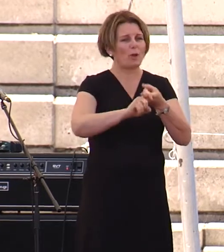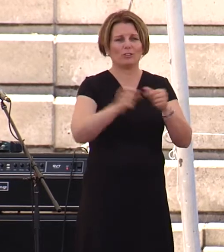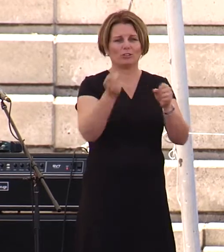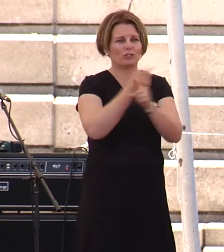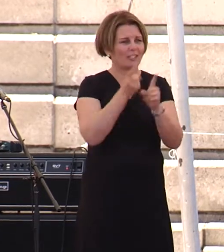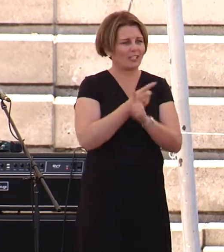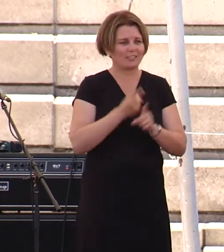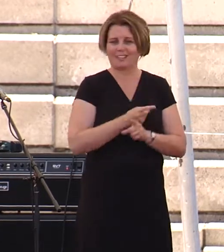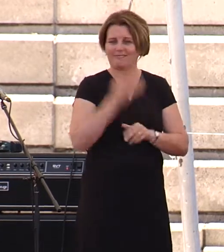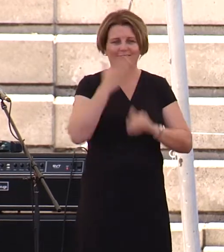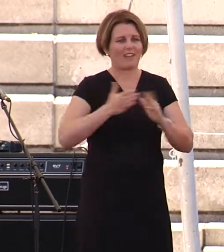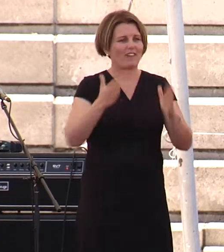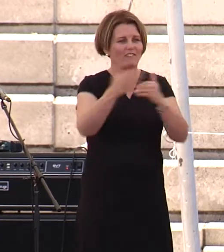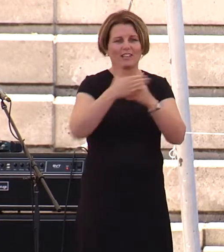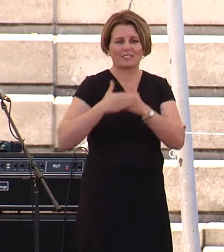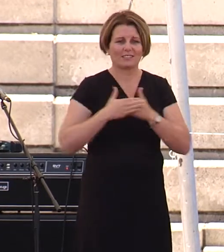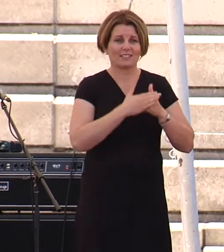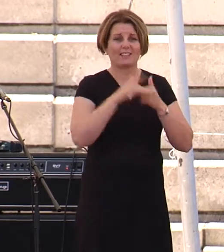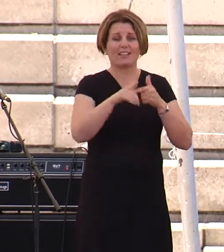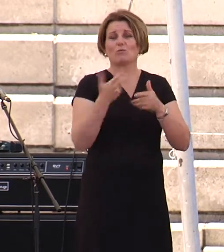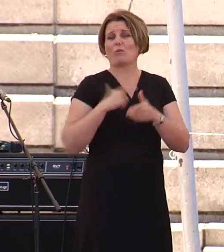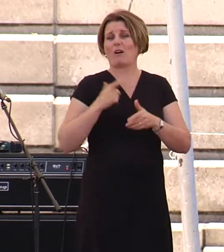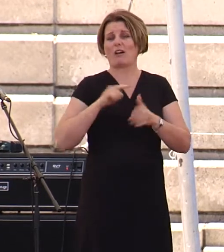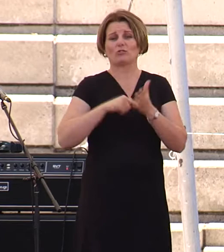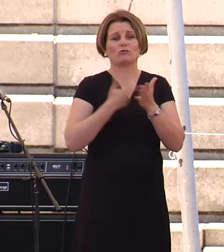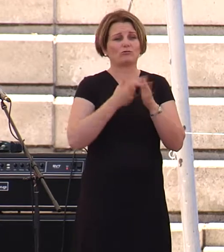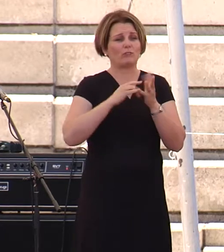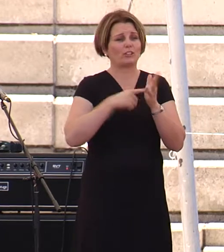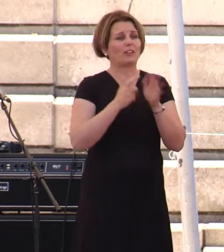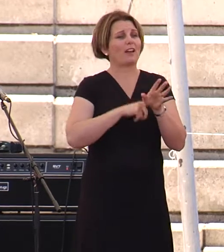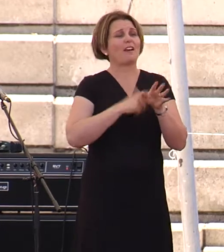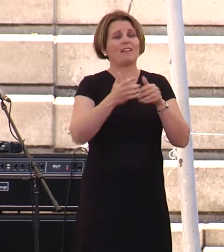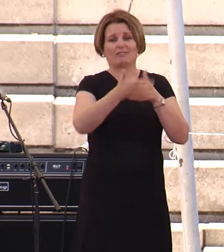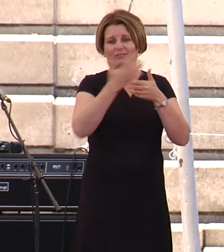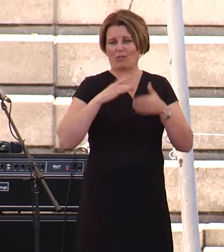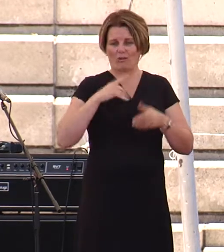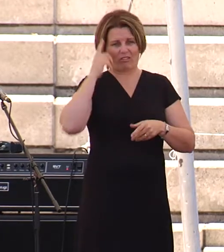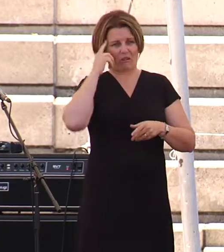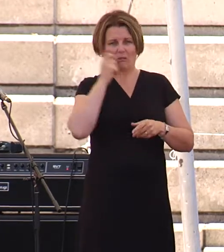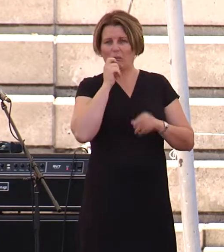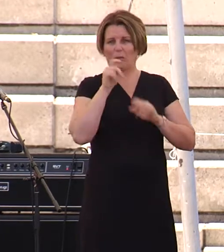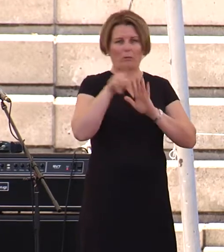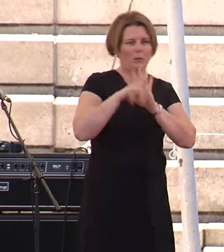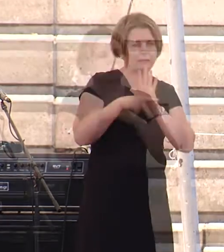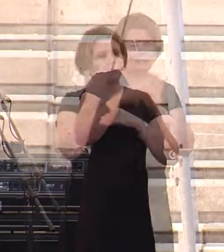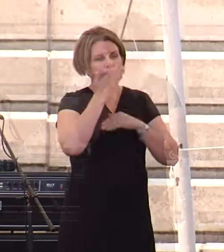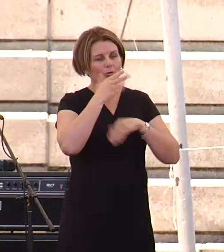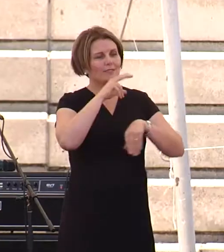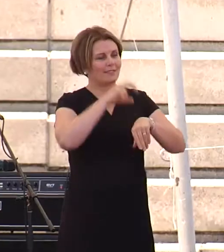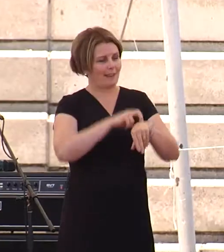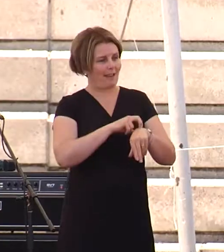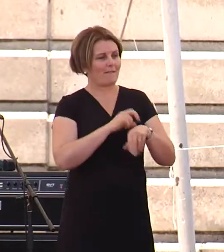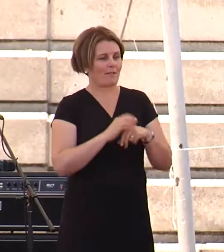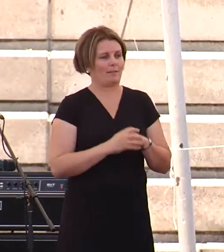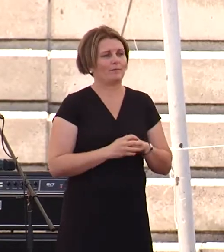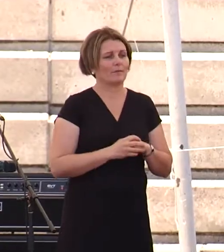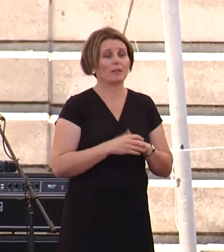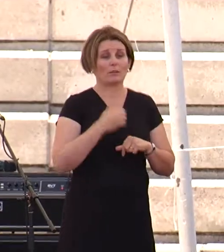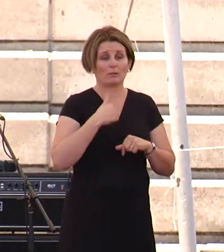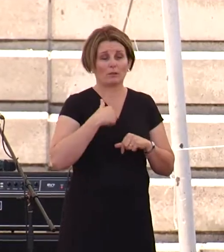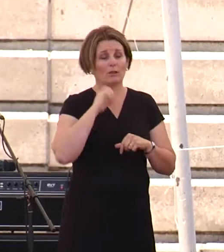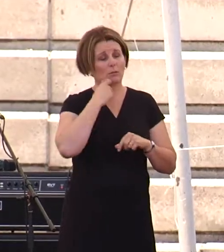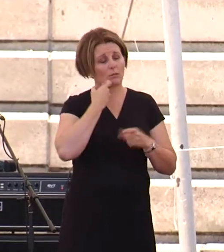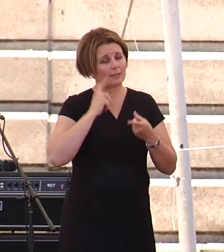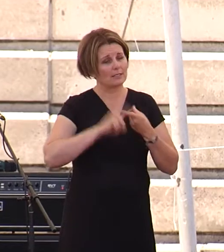be restored. This is why Treasury officials sought the policy in the first place. The losses will be ongoing. We will